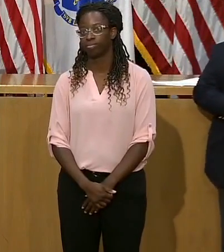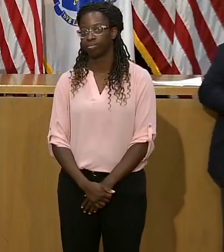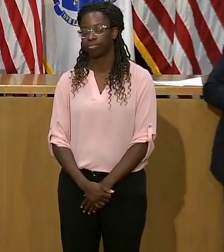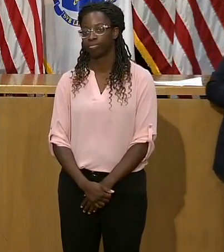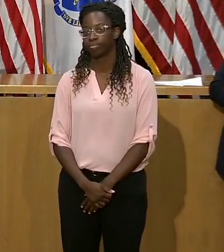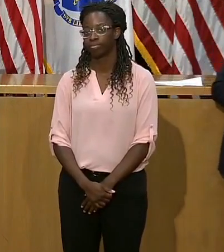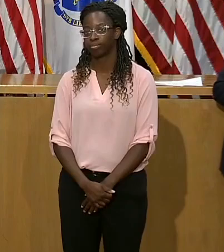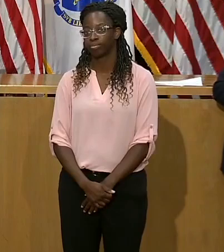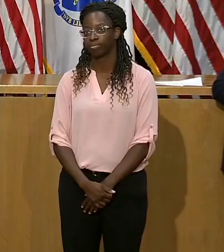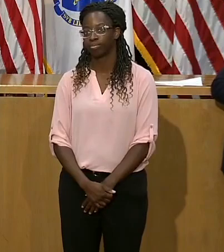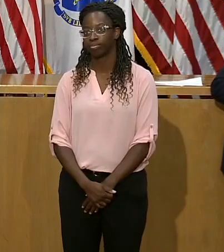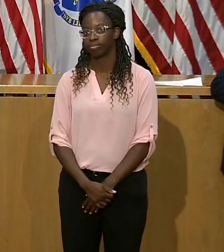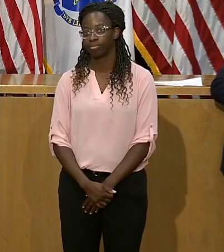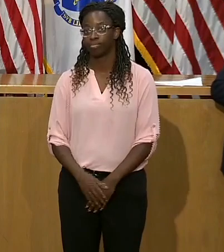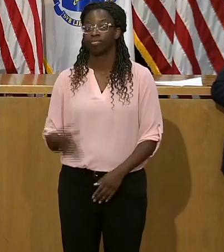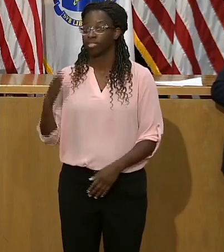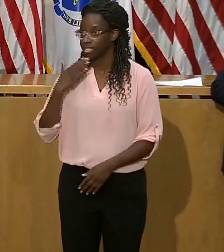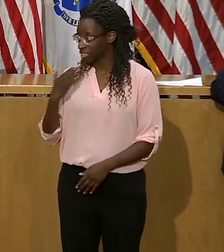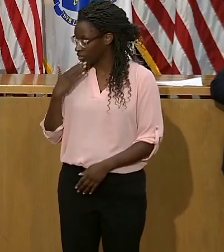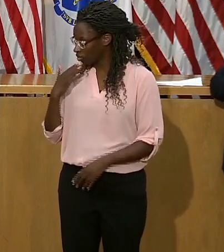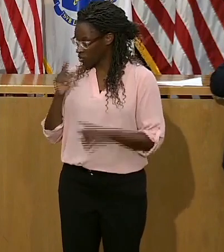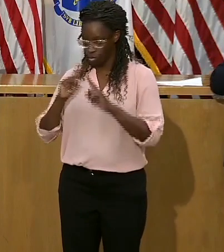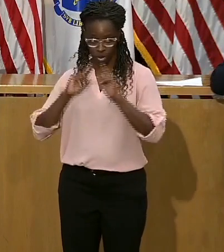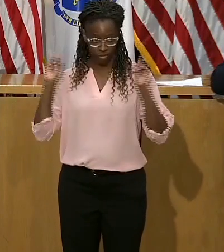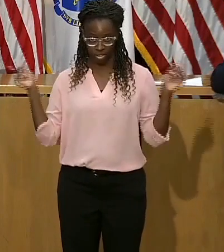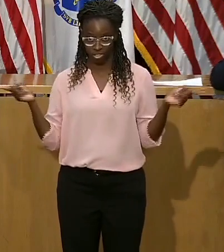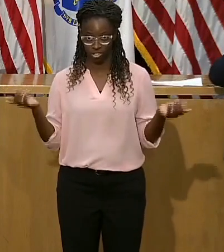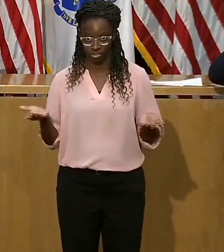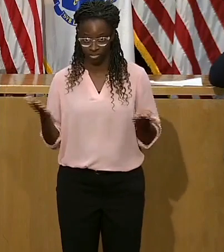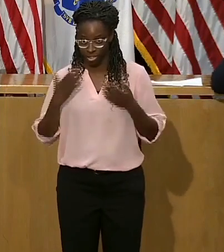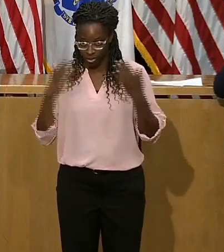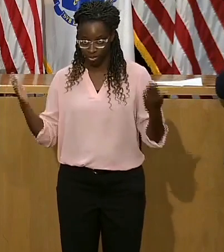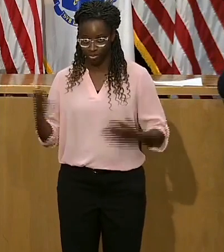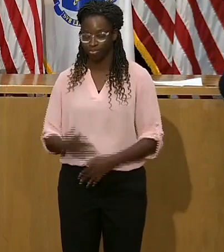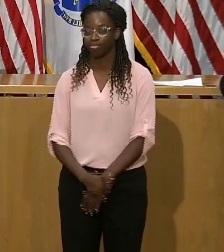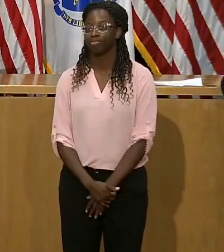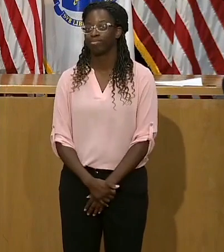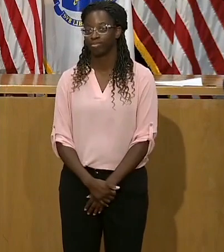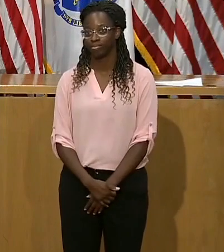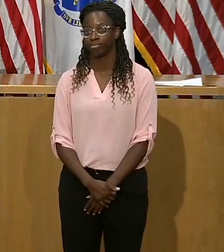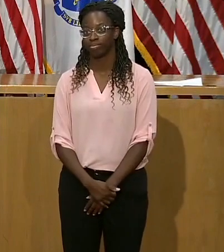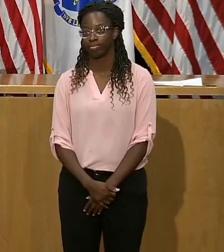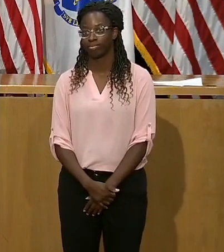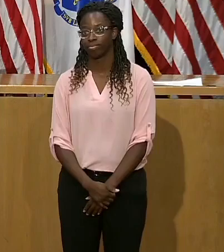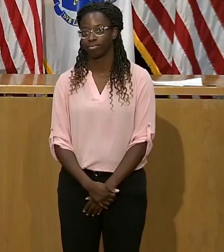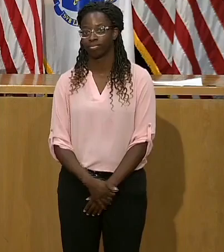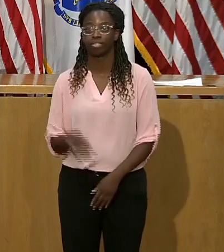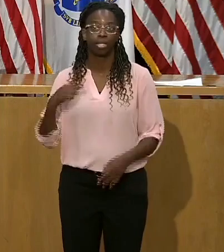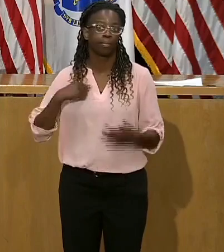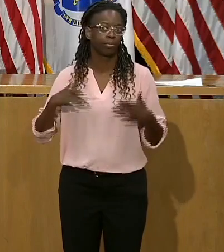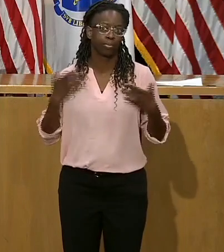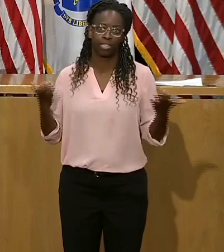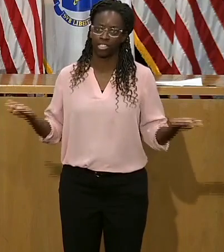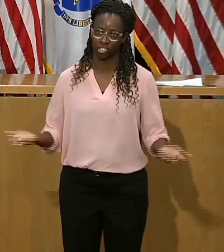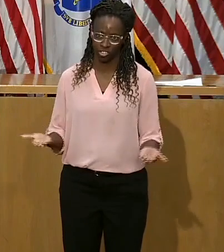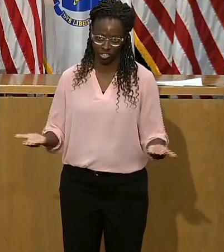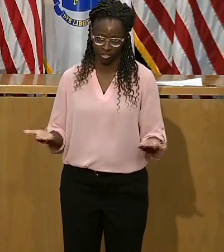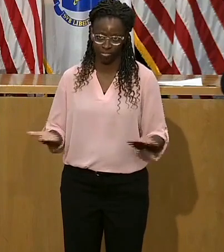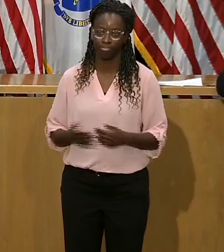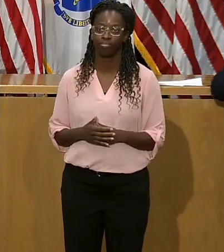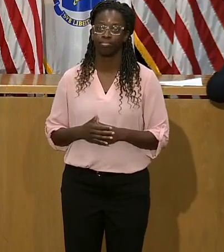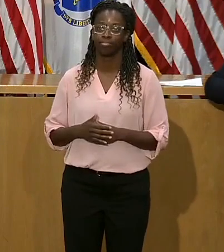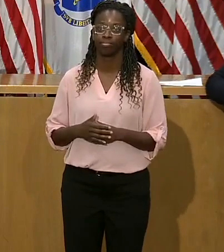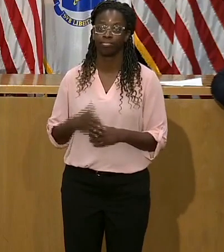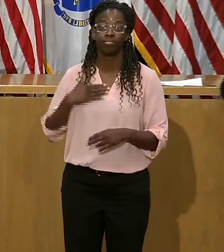Thank you, Mr. Secretary. Thank you, Governor and Lieutenant Governor, for the invitation to speak today. I'm delighted to be here. I am Joe Kriesberg. I am the